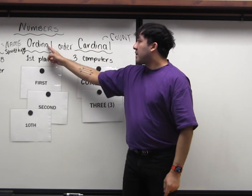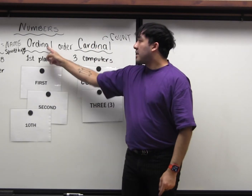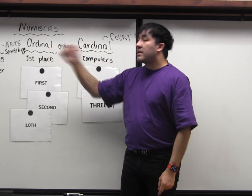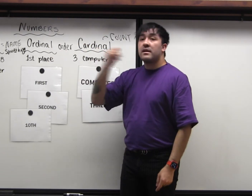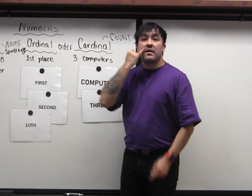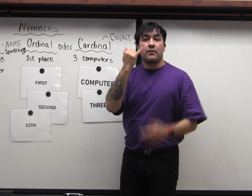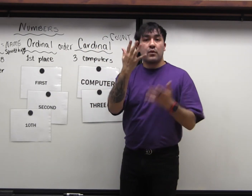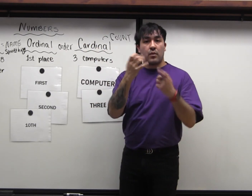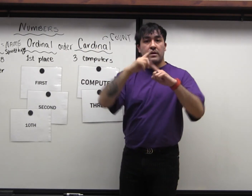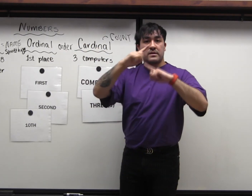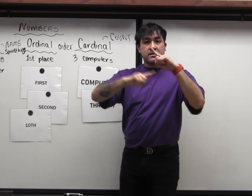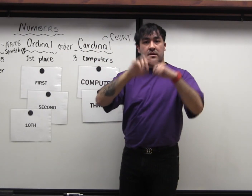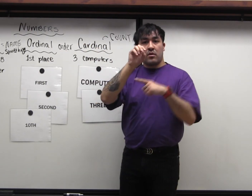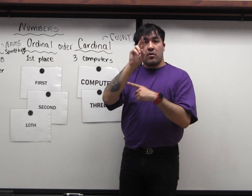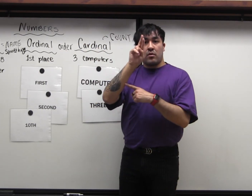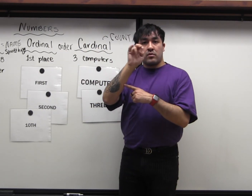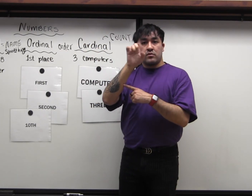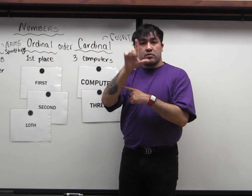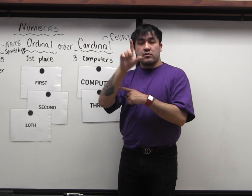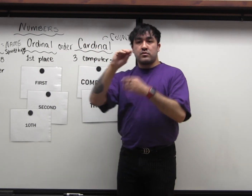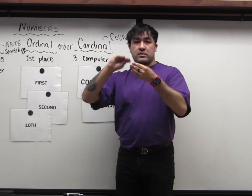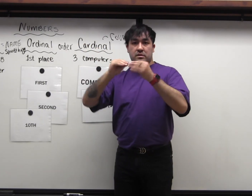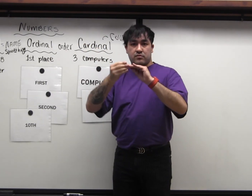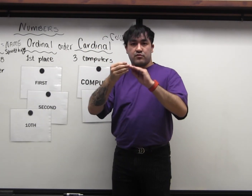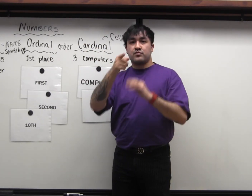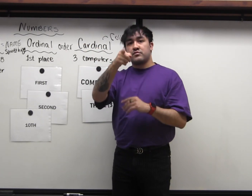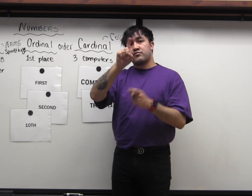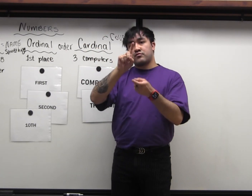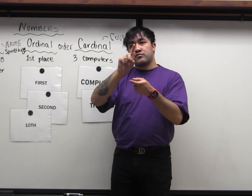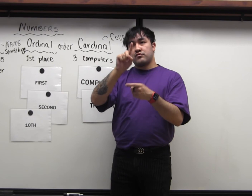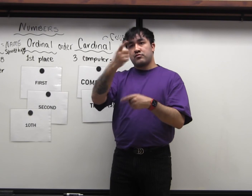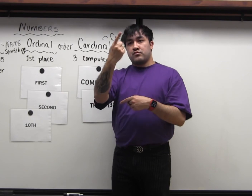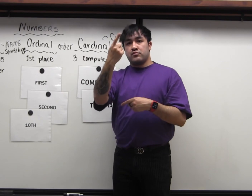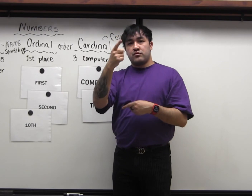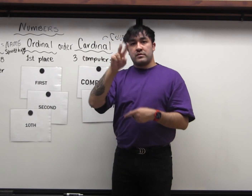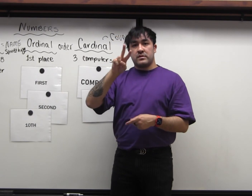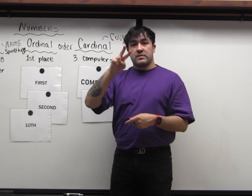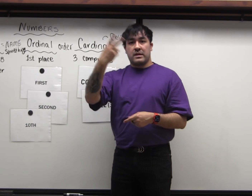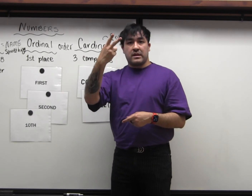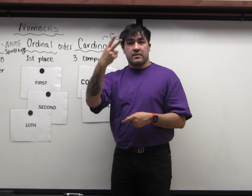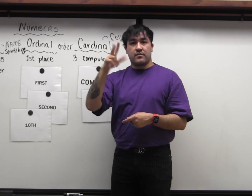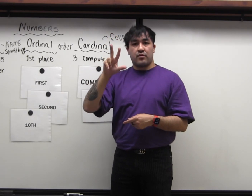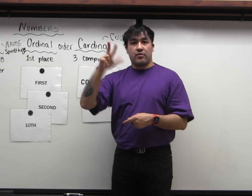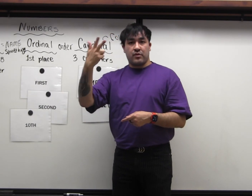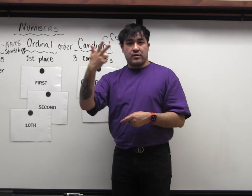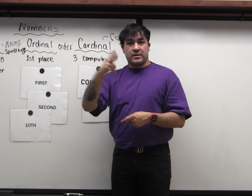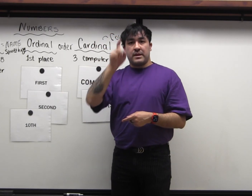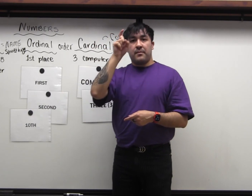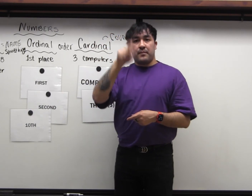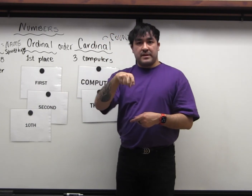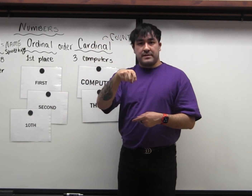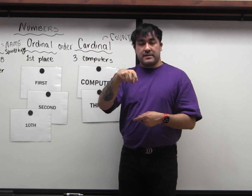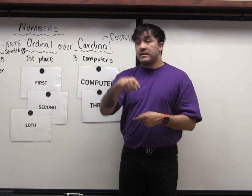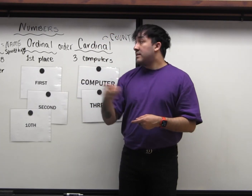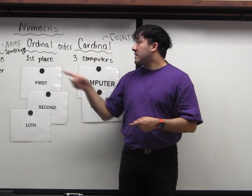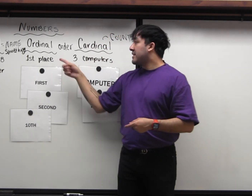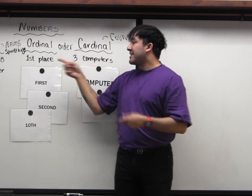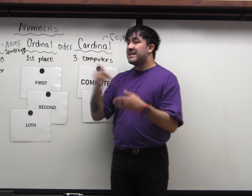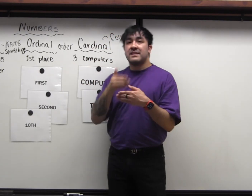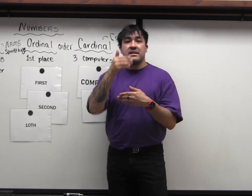And there's a few other different things, but what you really need to know is that for ordinal numbers, you actually have to twist